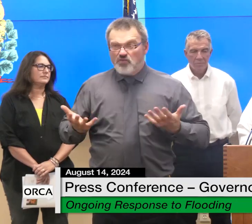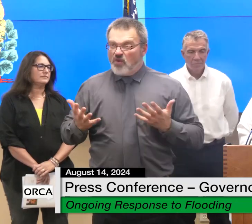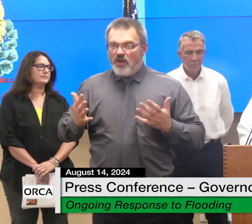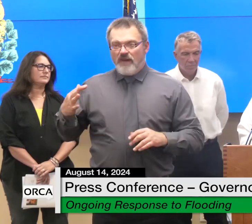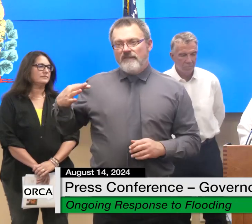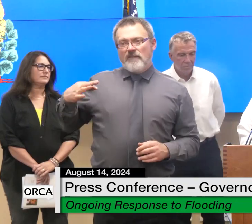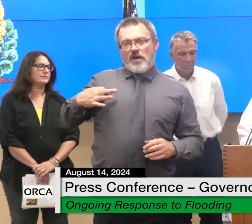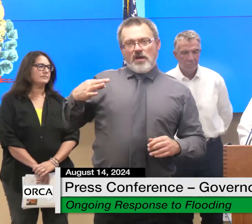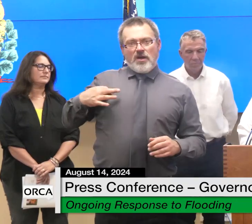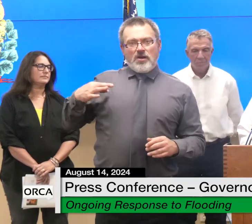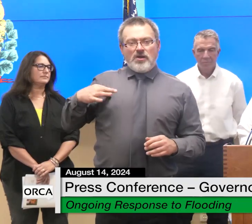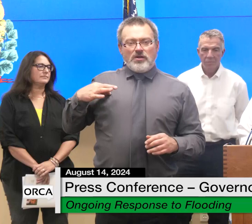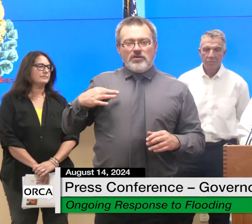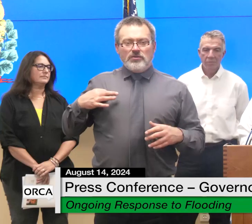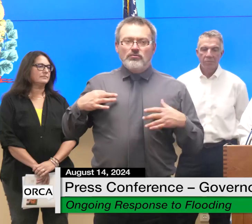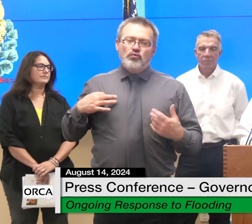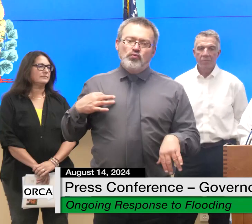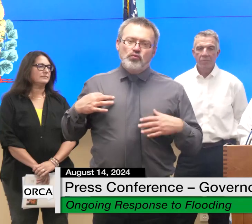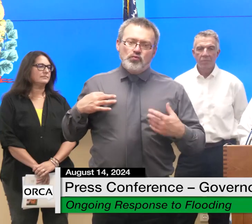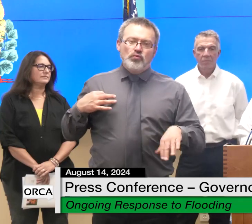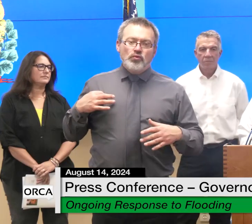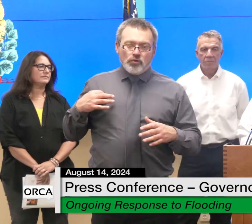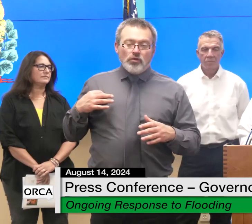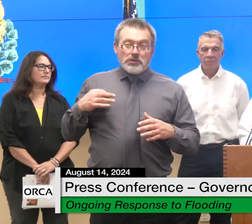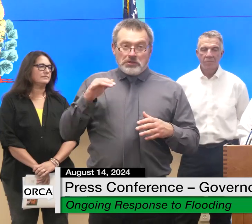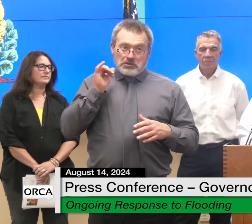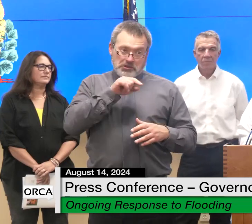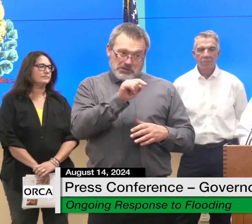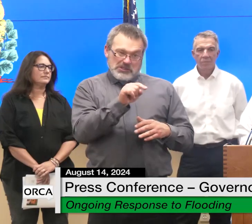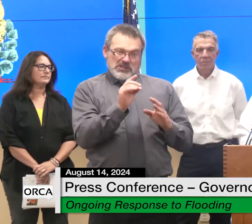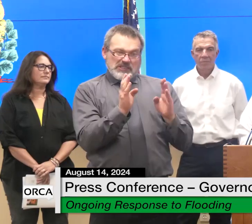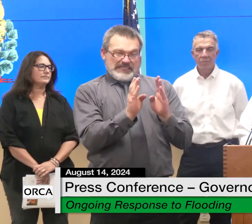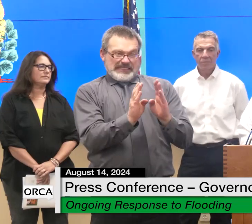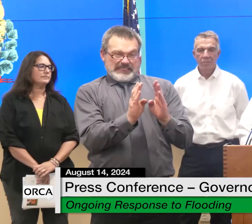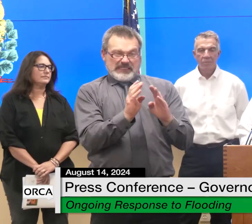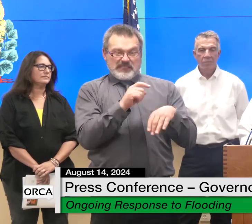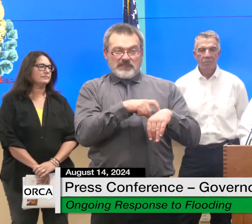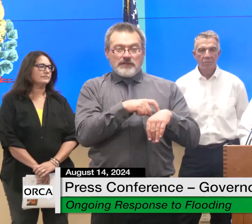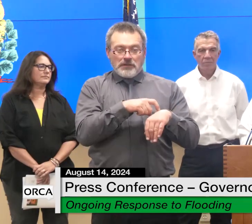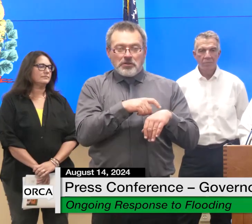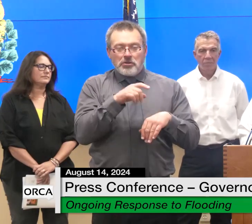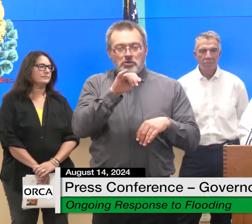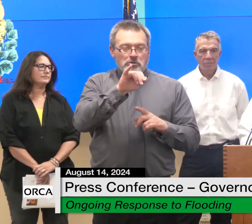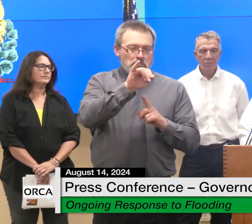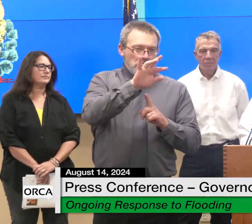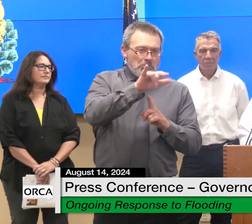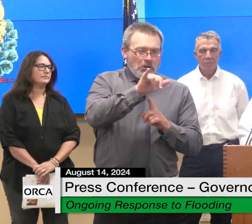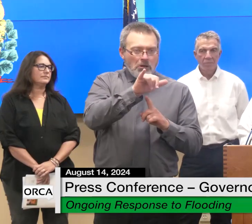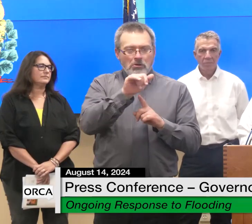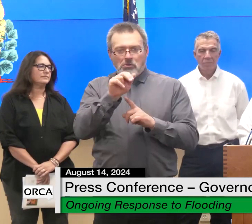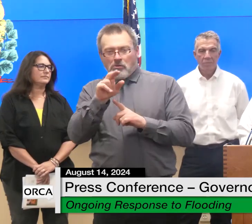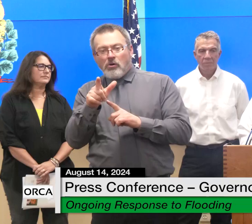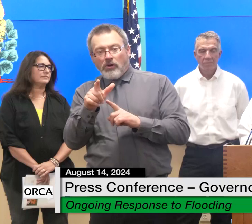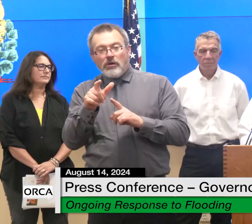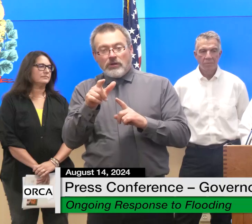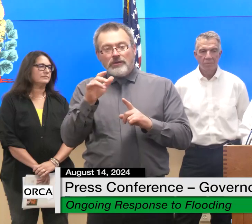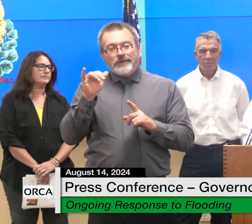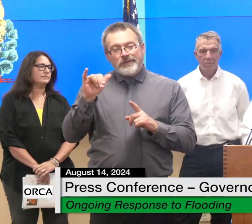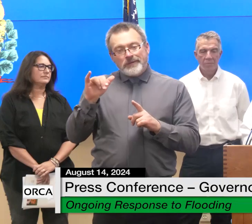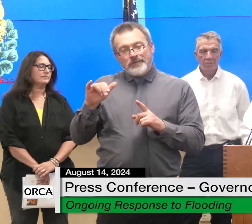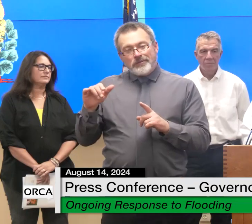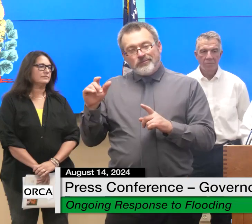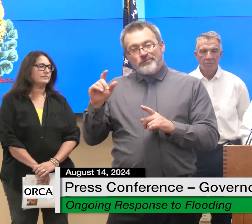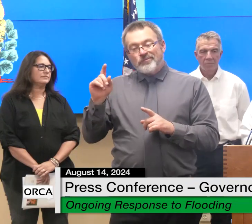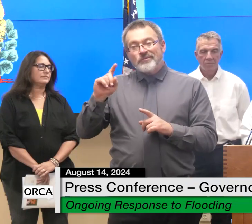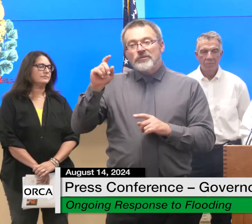One example of short-term recovery following the July 10th flooding is the support received from the Southern Baptists,